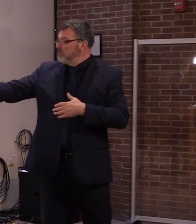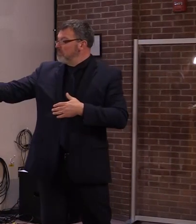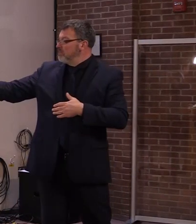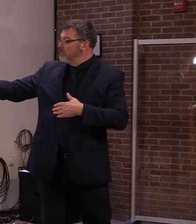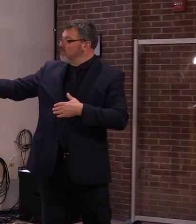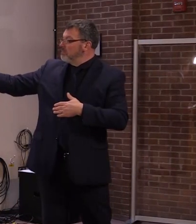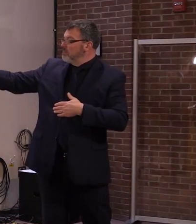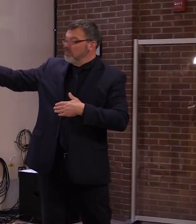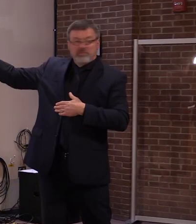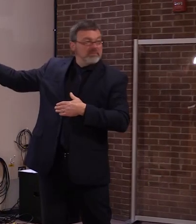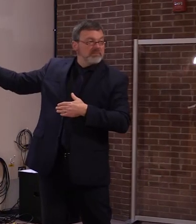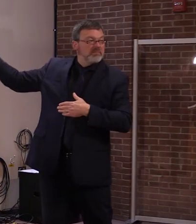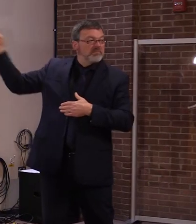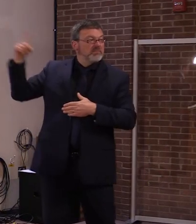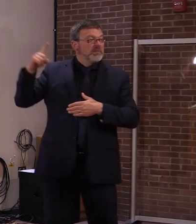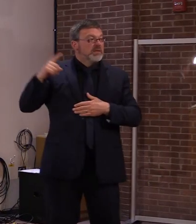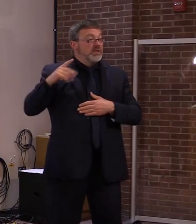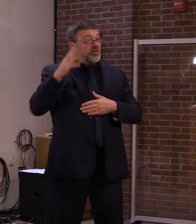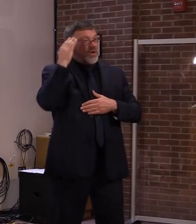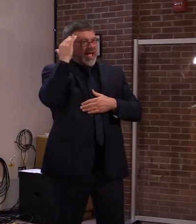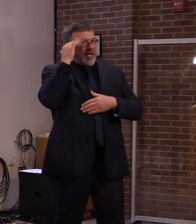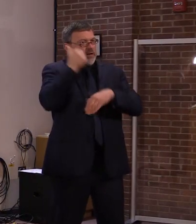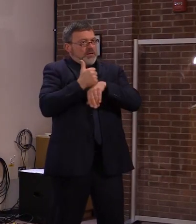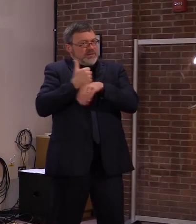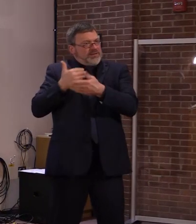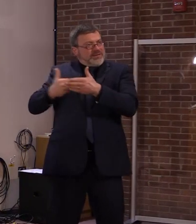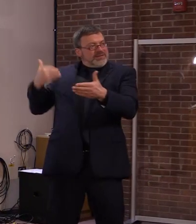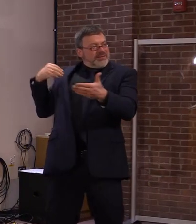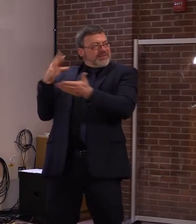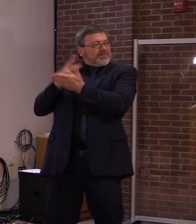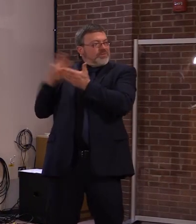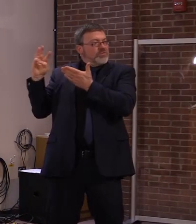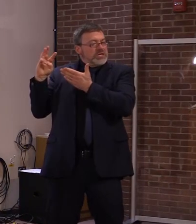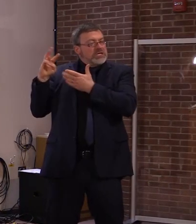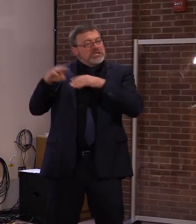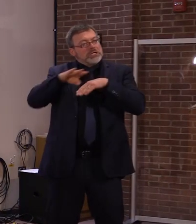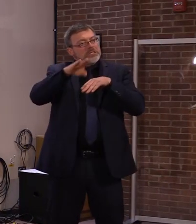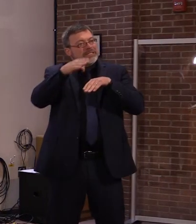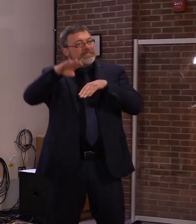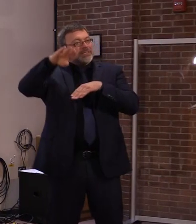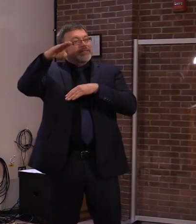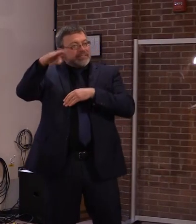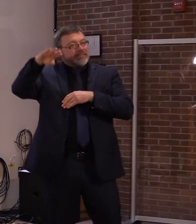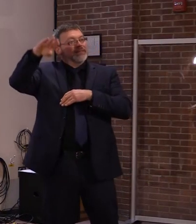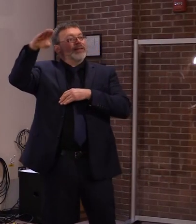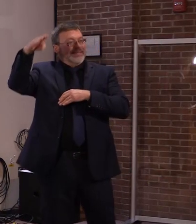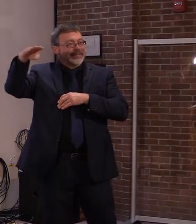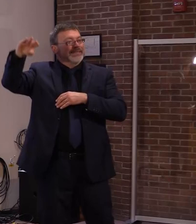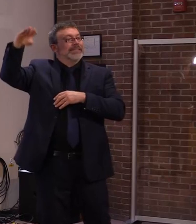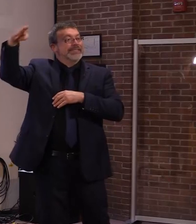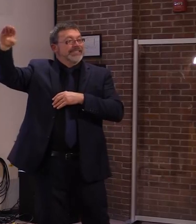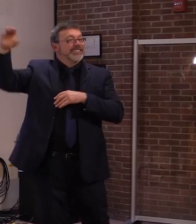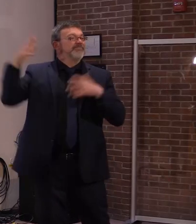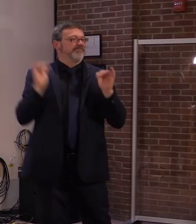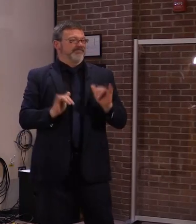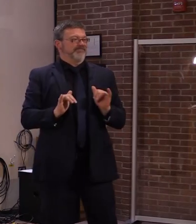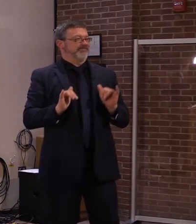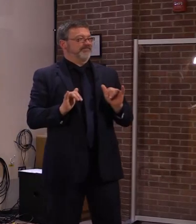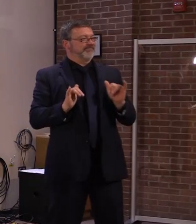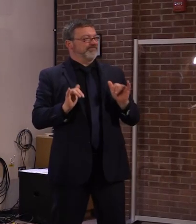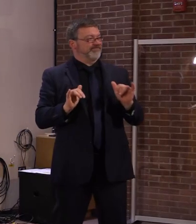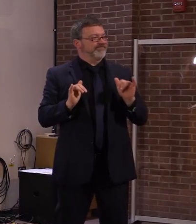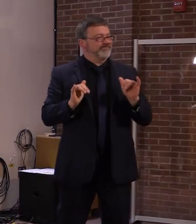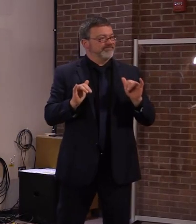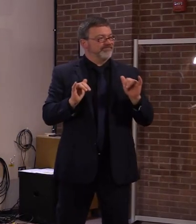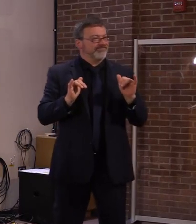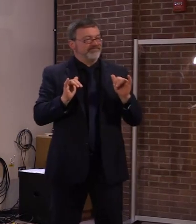last 6 weeks or so when we saw periods of case declines and periods of case growth as well. But at the current moment,